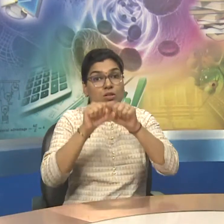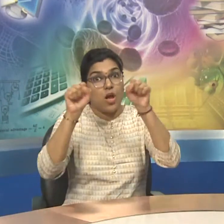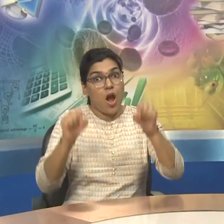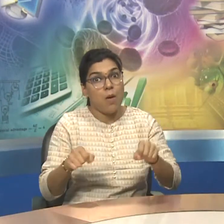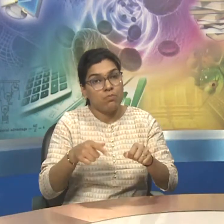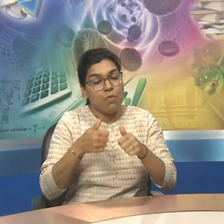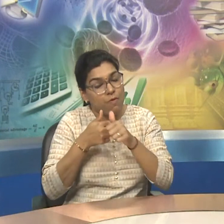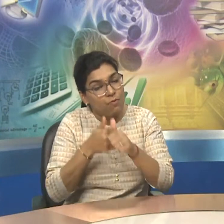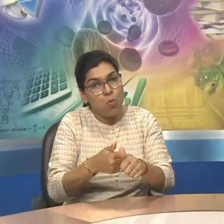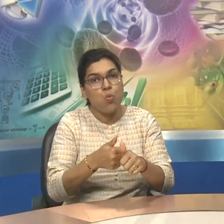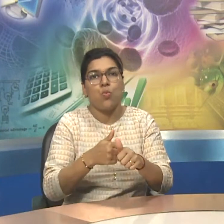all these